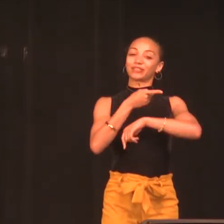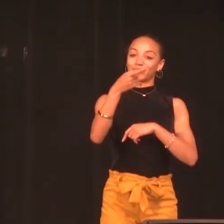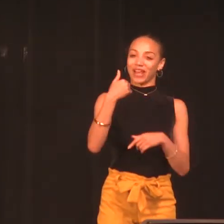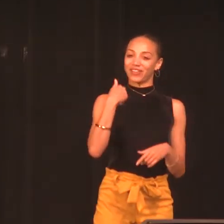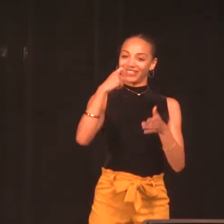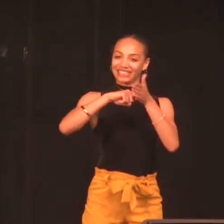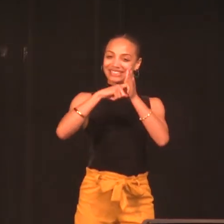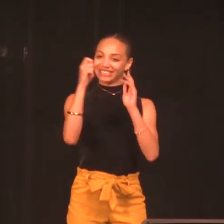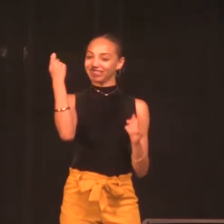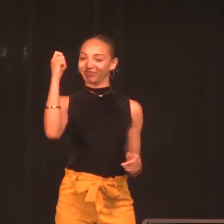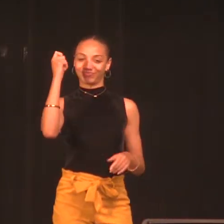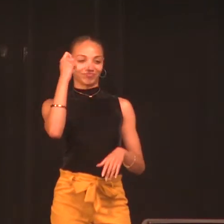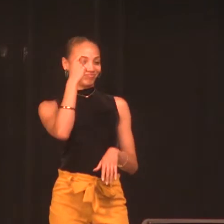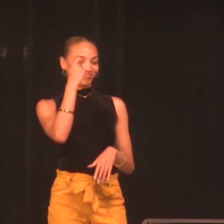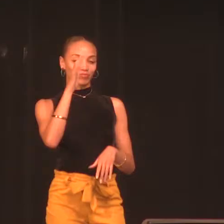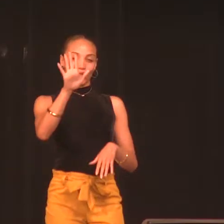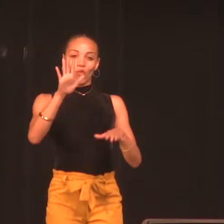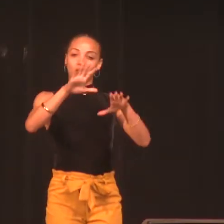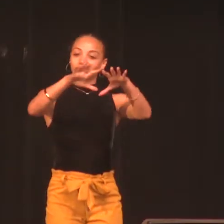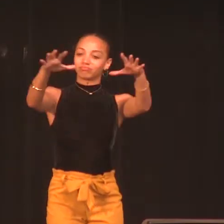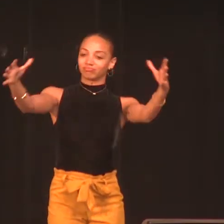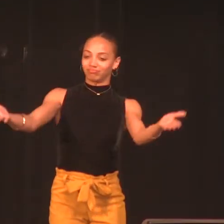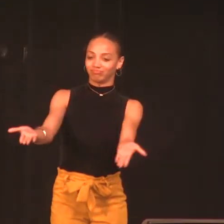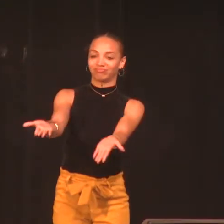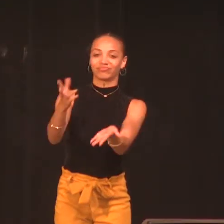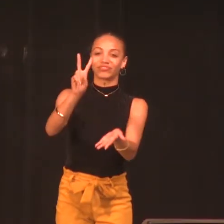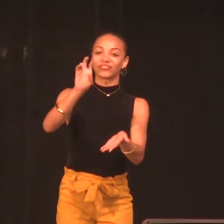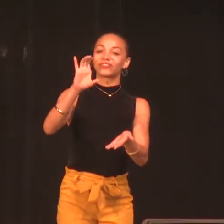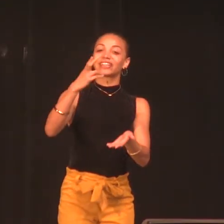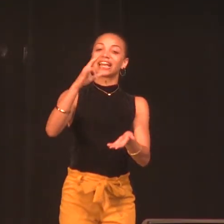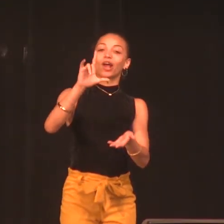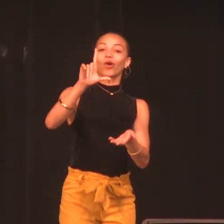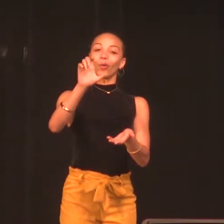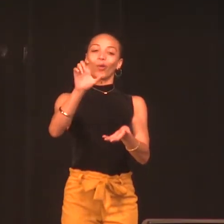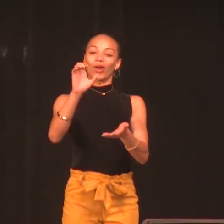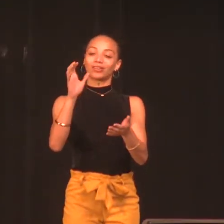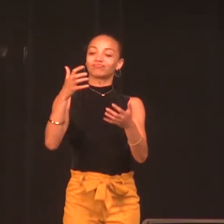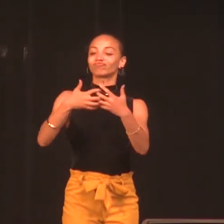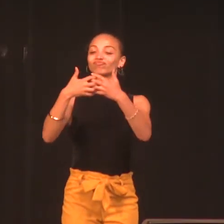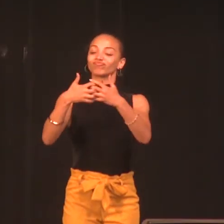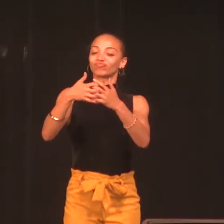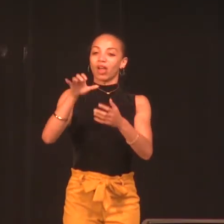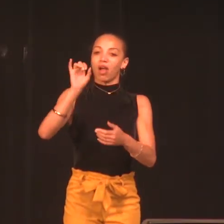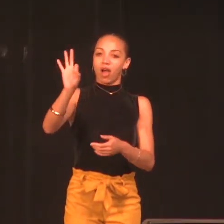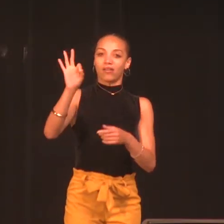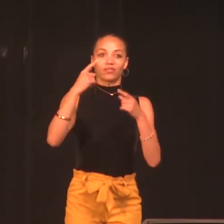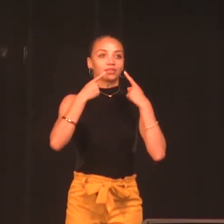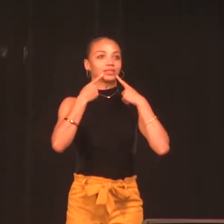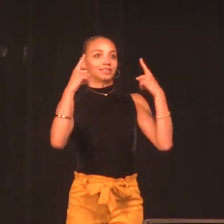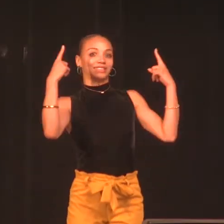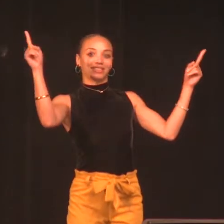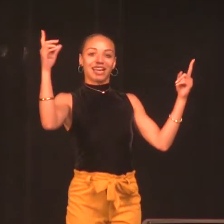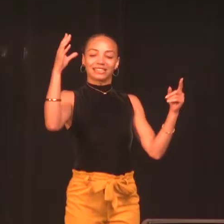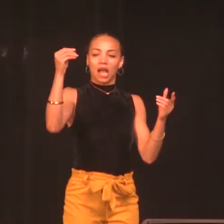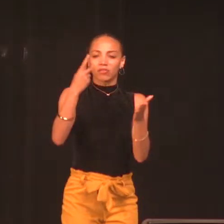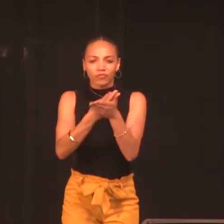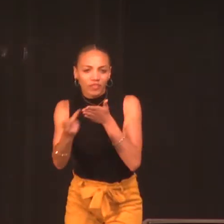But at the end of the day, you have the keys to the car. You get to decide what your vehicle looks